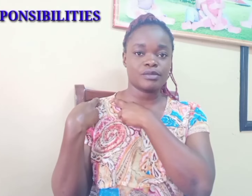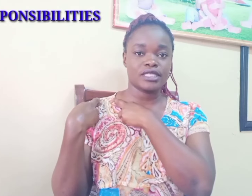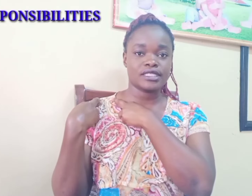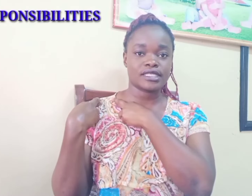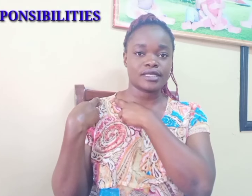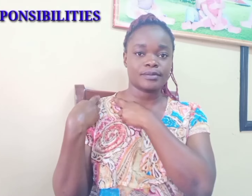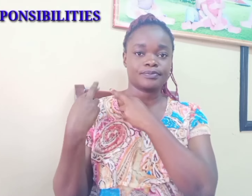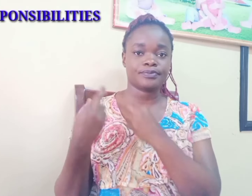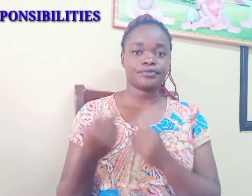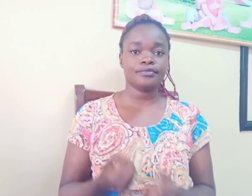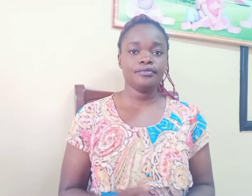responsibility.